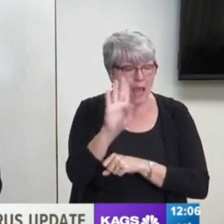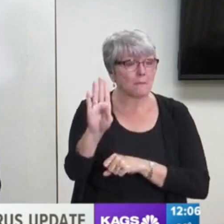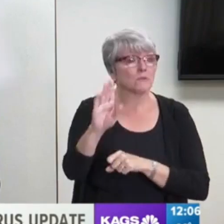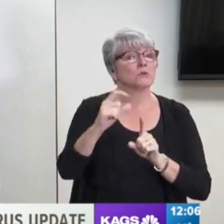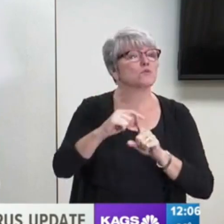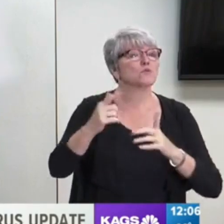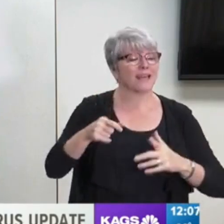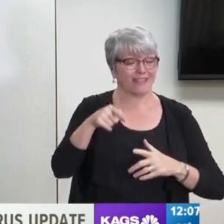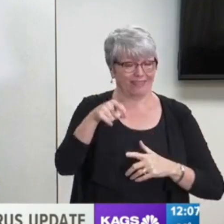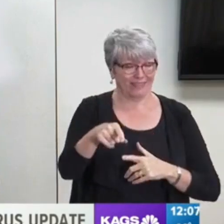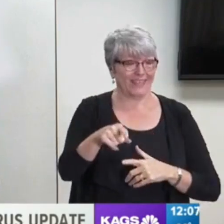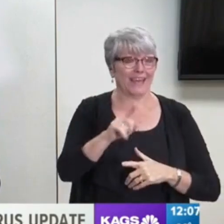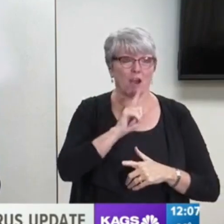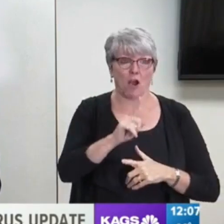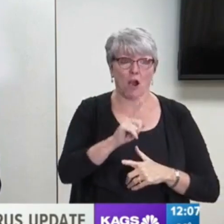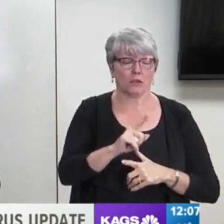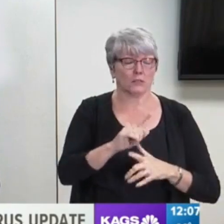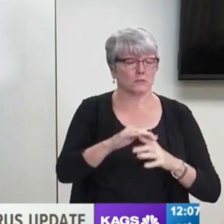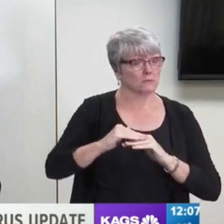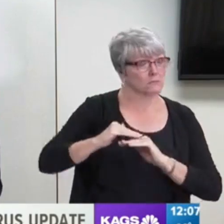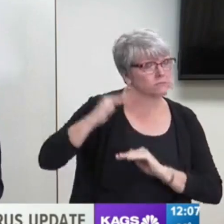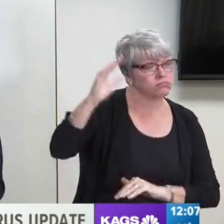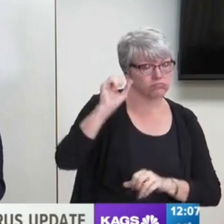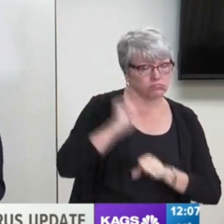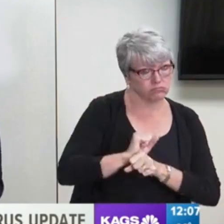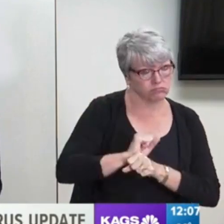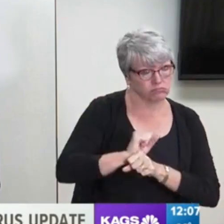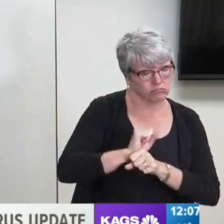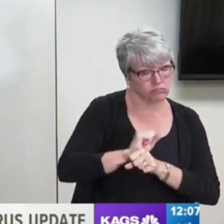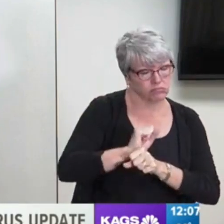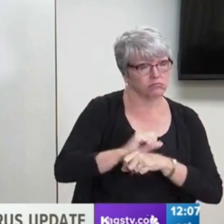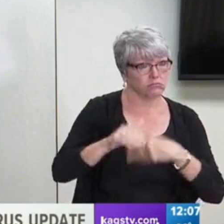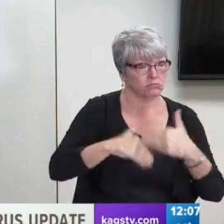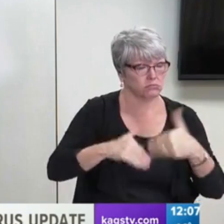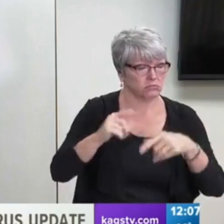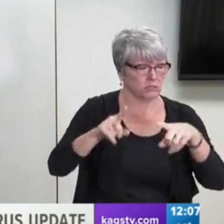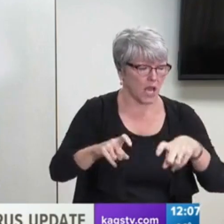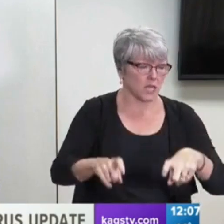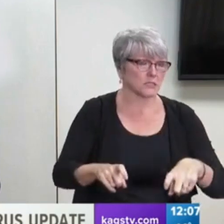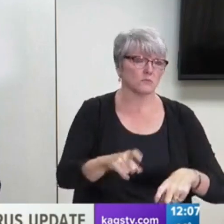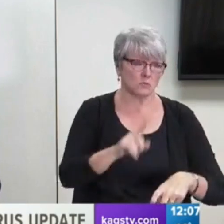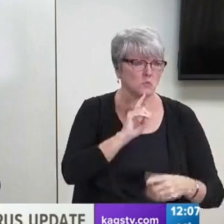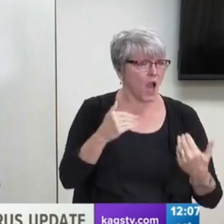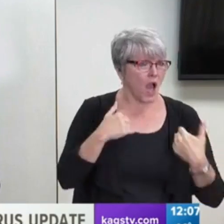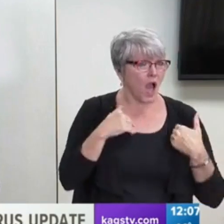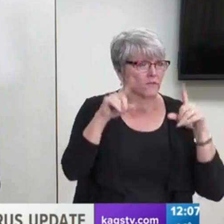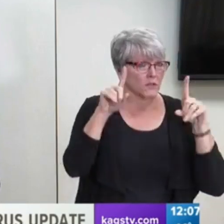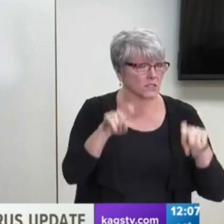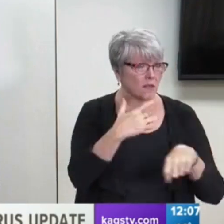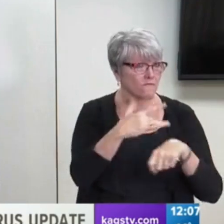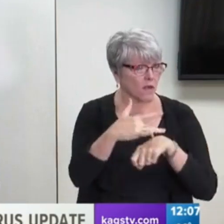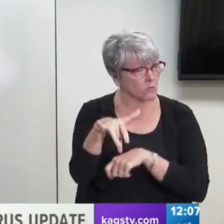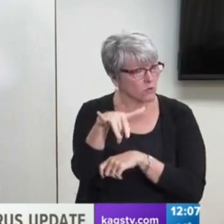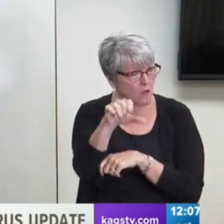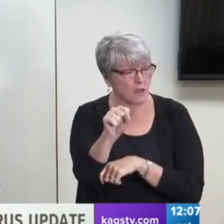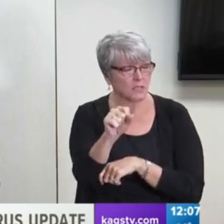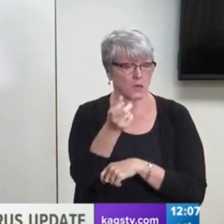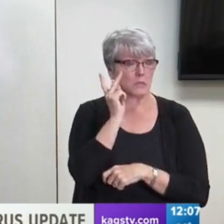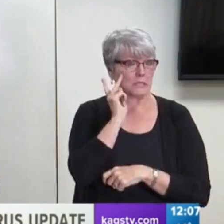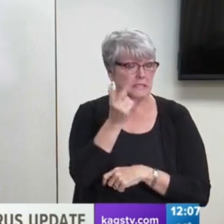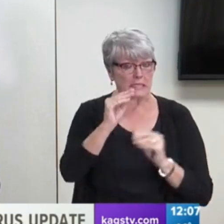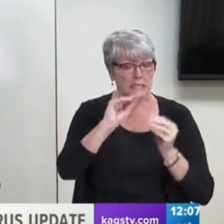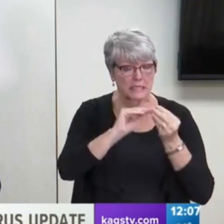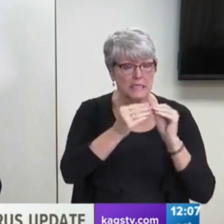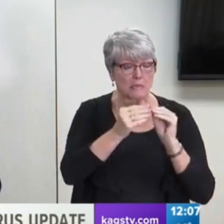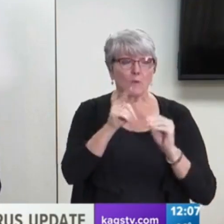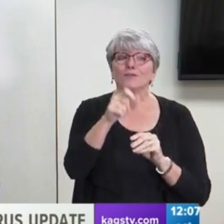were, they are tasked. So although we say that there are tests available and we see these